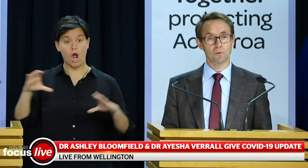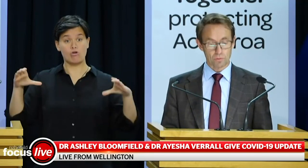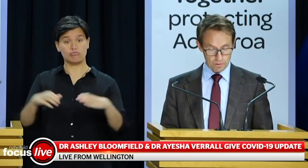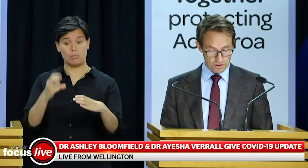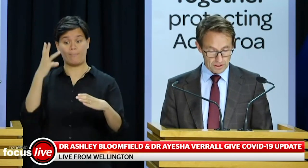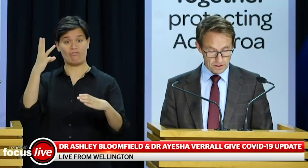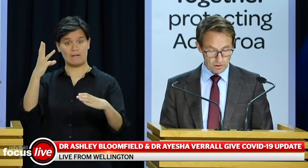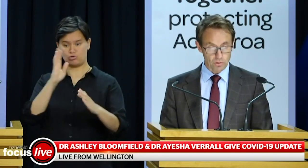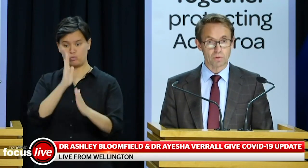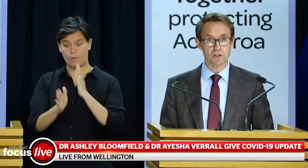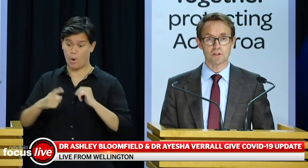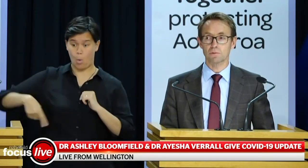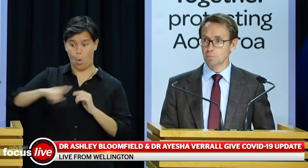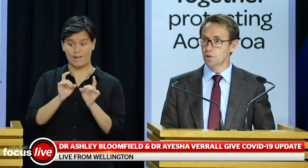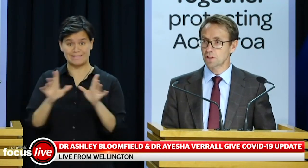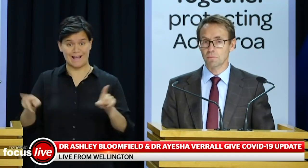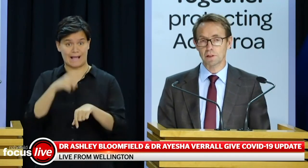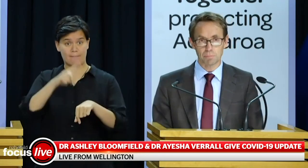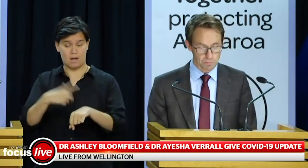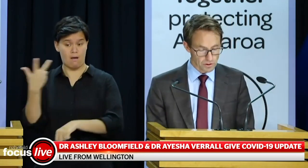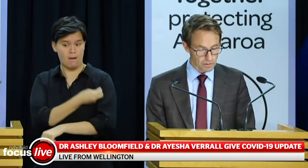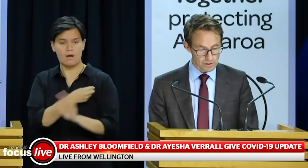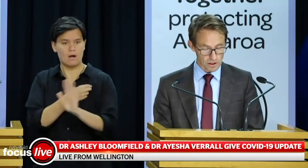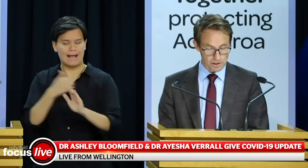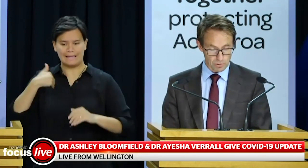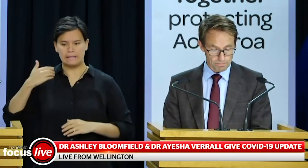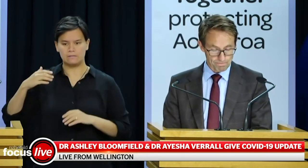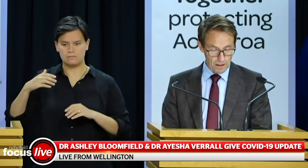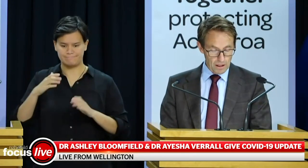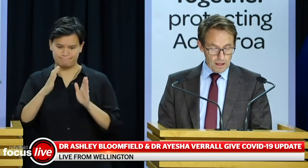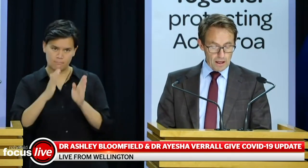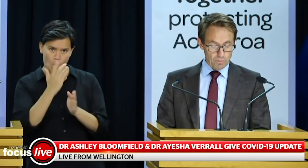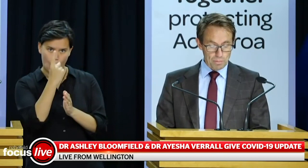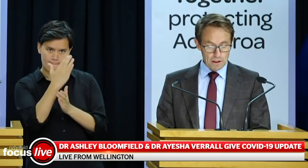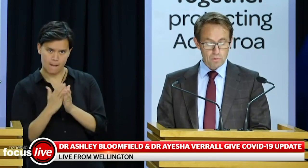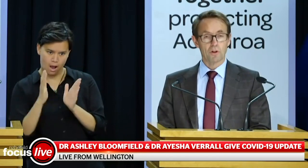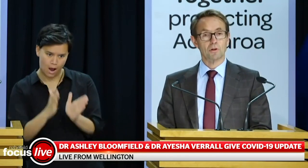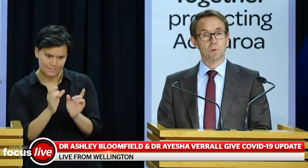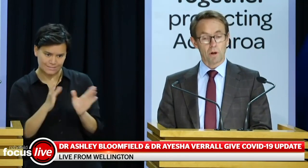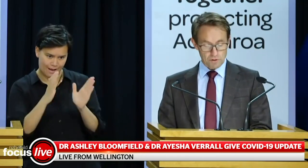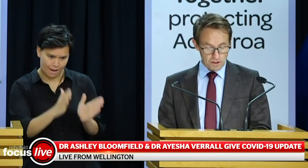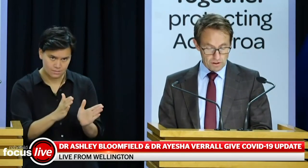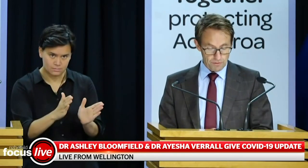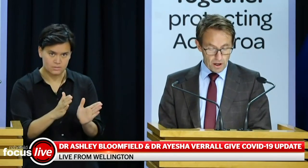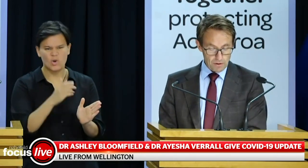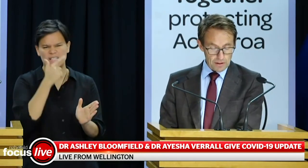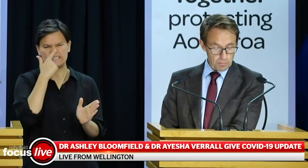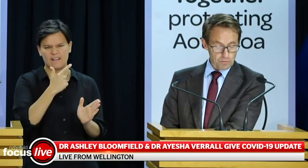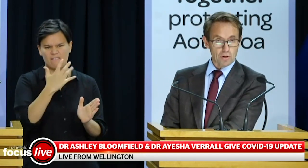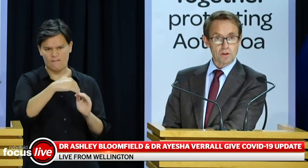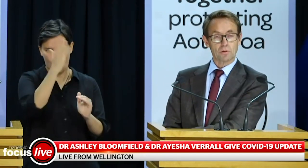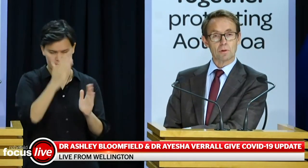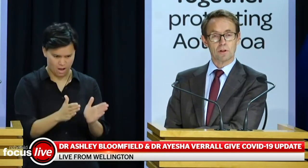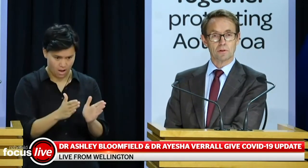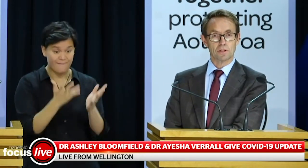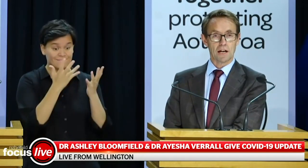our way through this next group, which is 1.7 million people, so it is sizable. It will begin with those who are over 75 and then